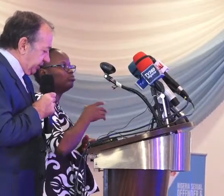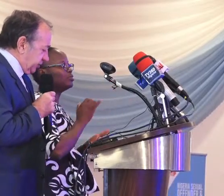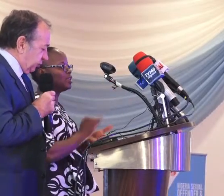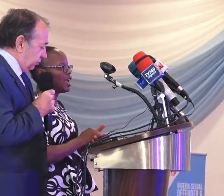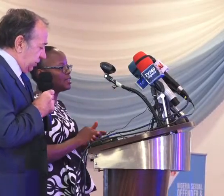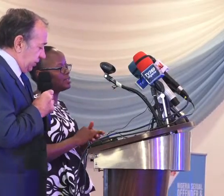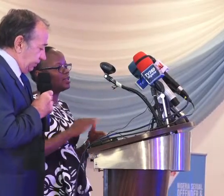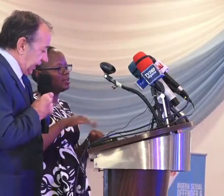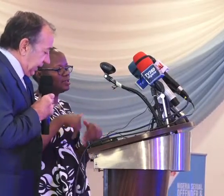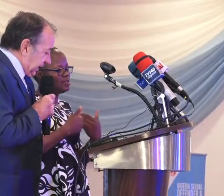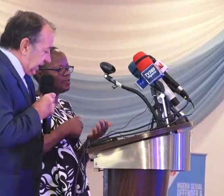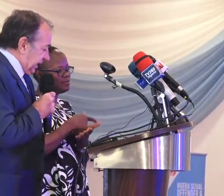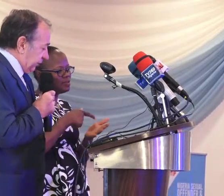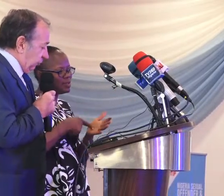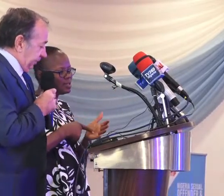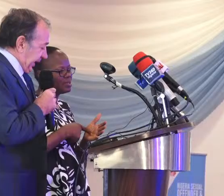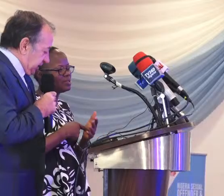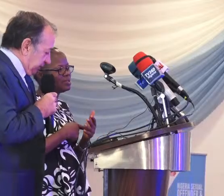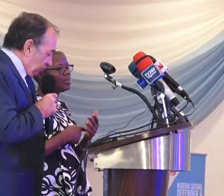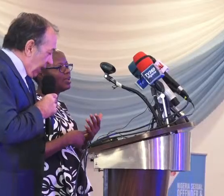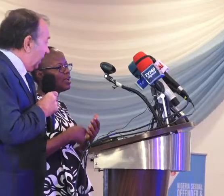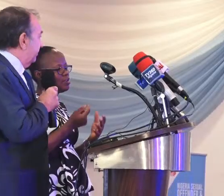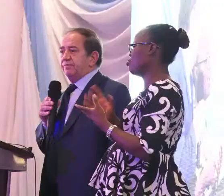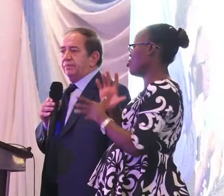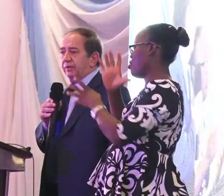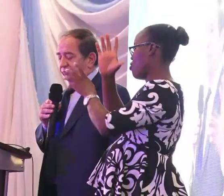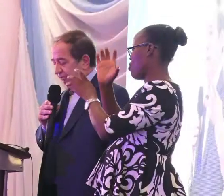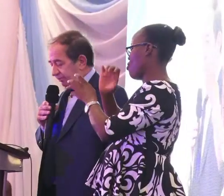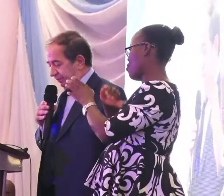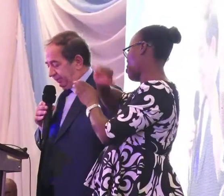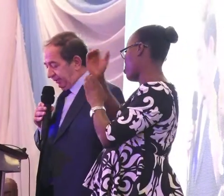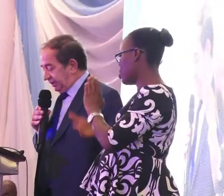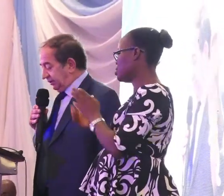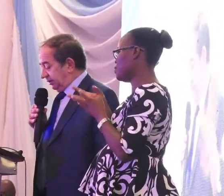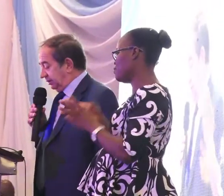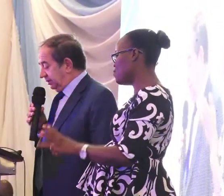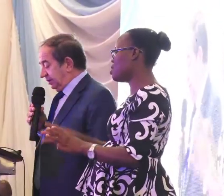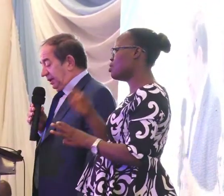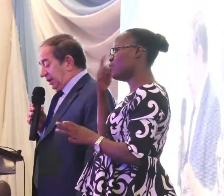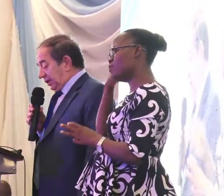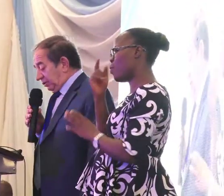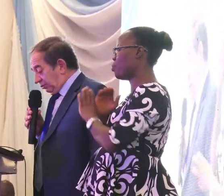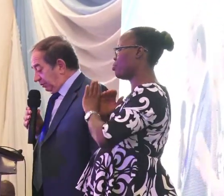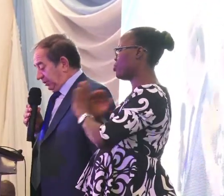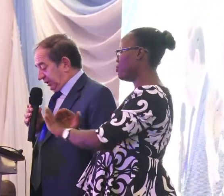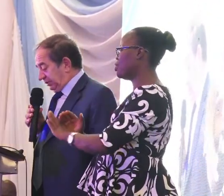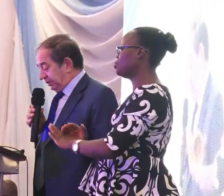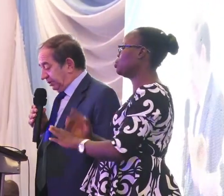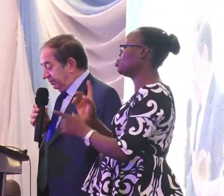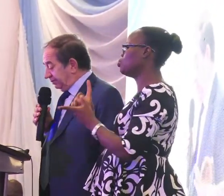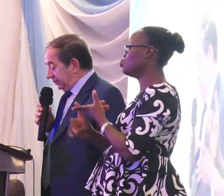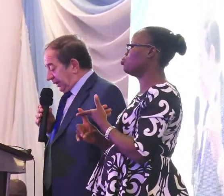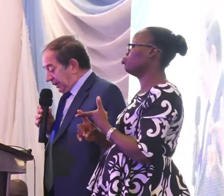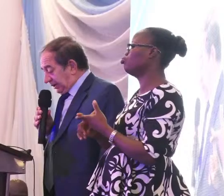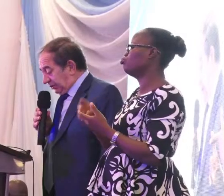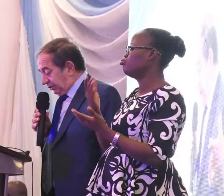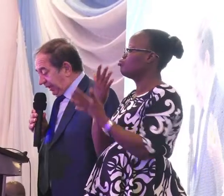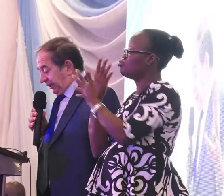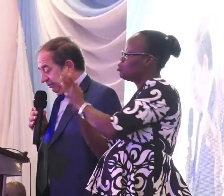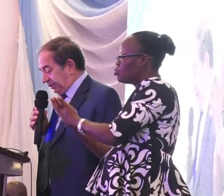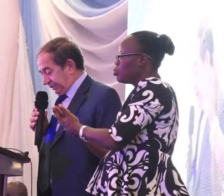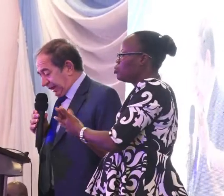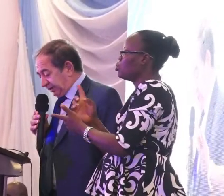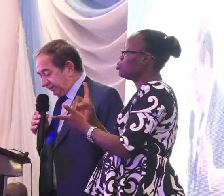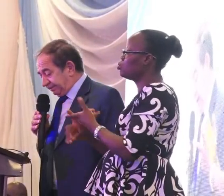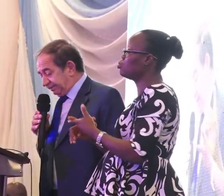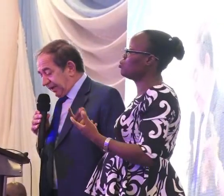with this scourge in a comprehensive way, from prevention to prosecution to